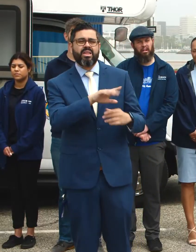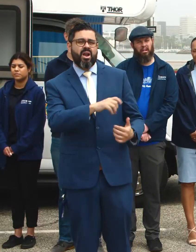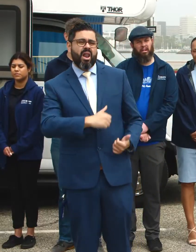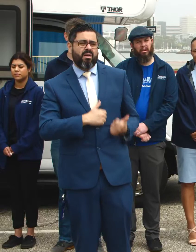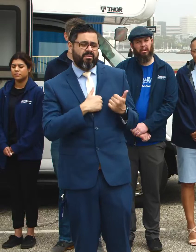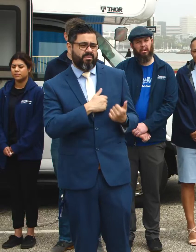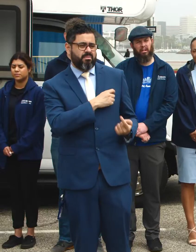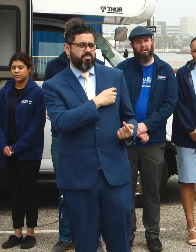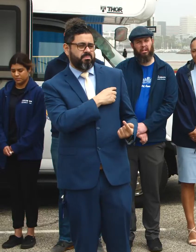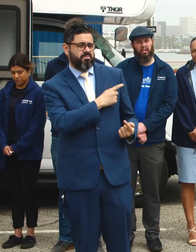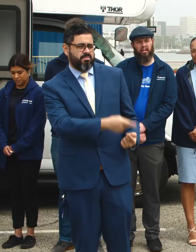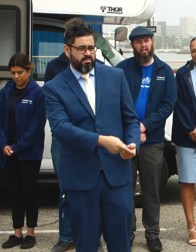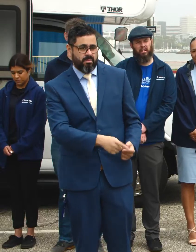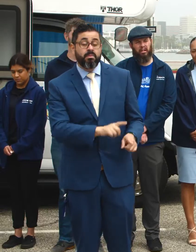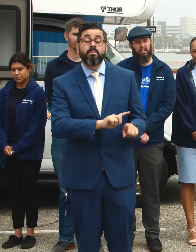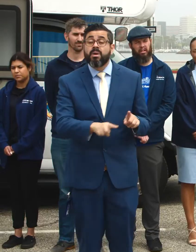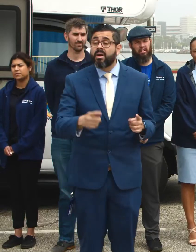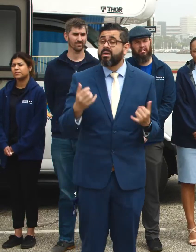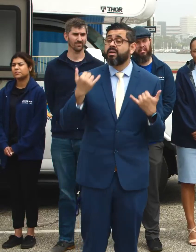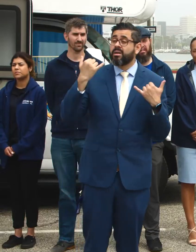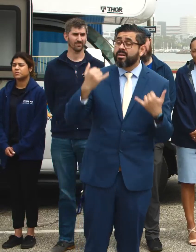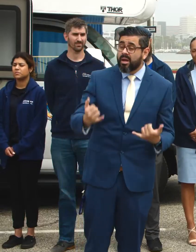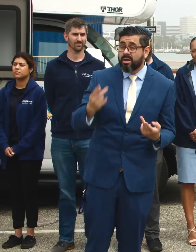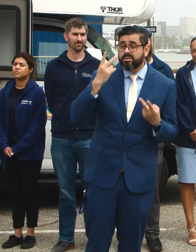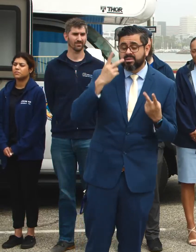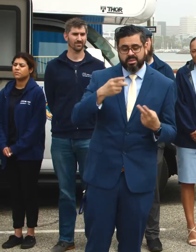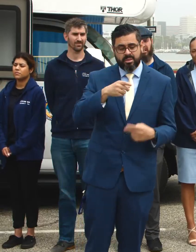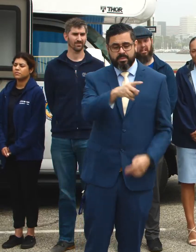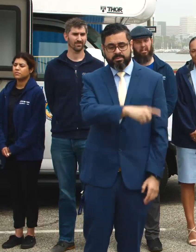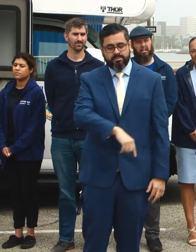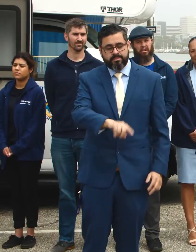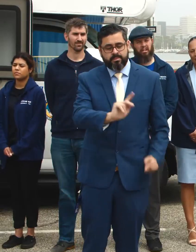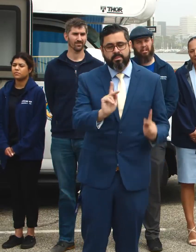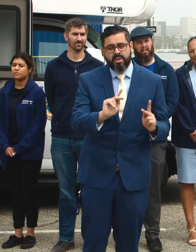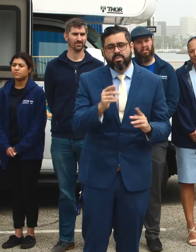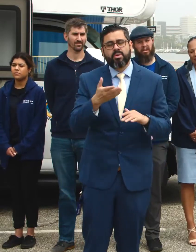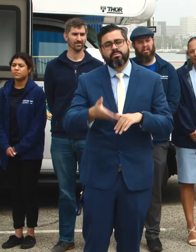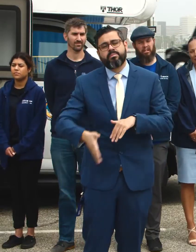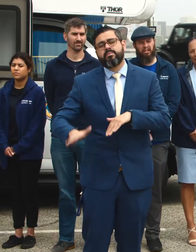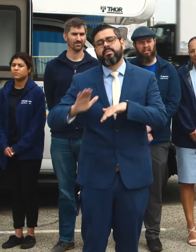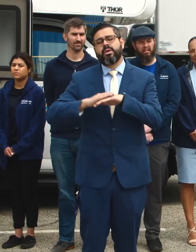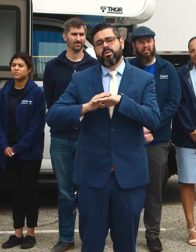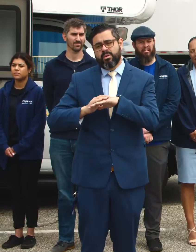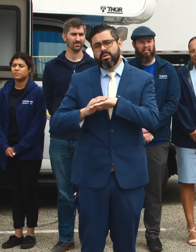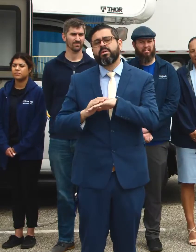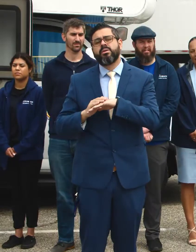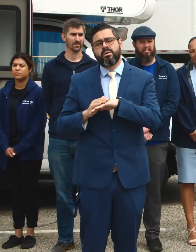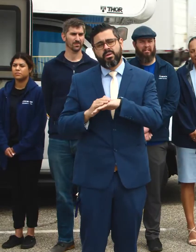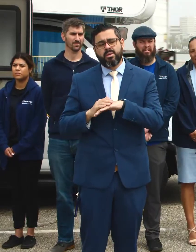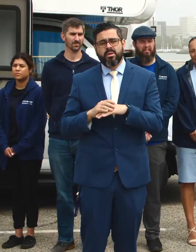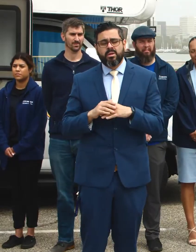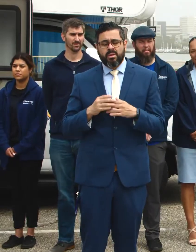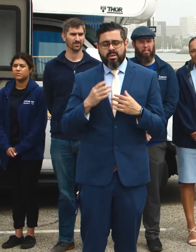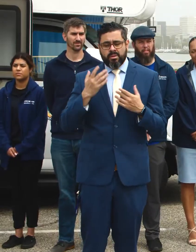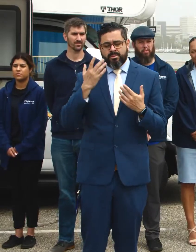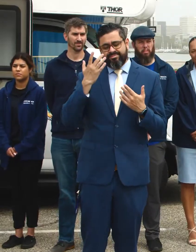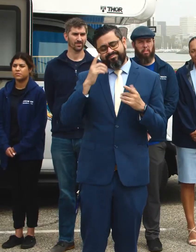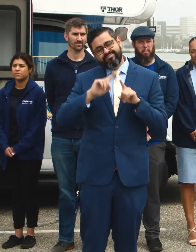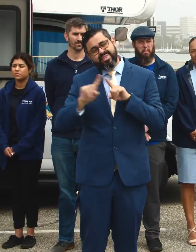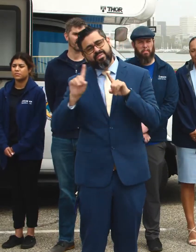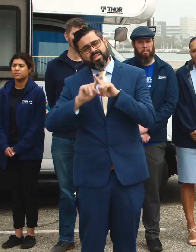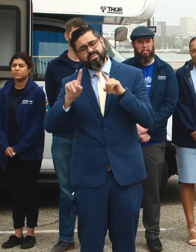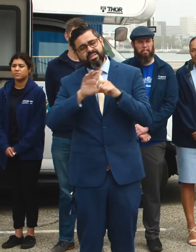domestic violence. But what we're seeing now in this new population is this increase. And, we do think it's just because of all the different stressors,